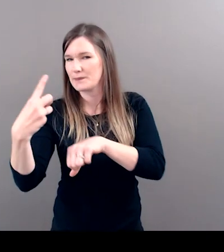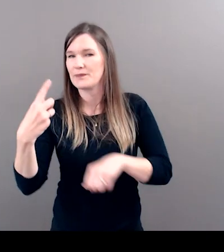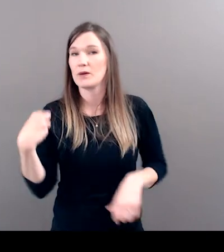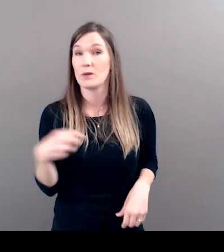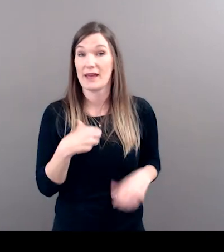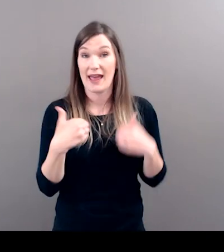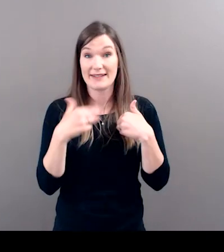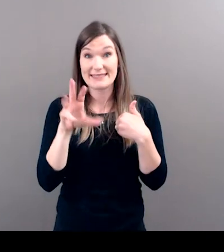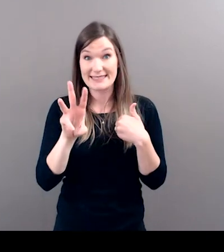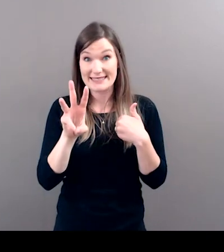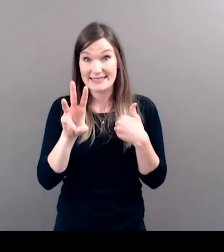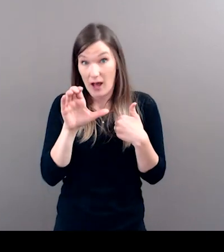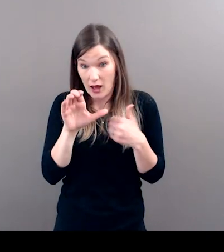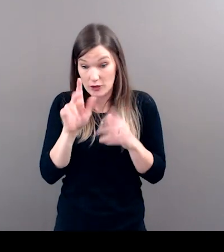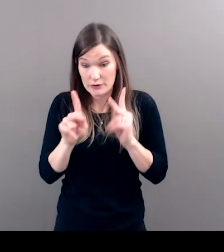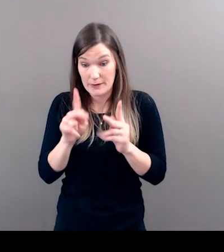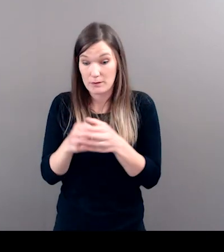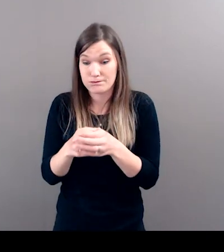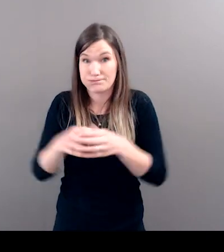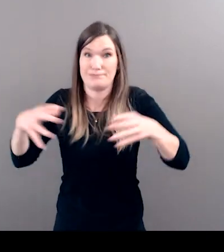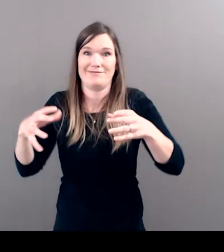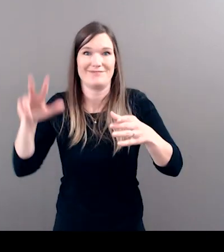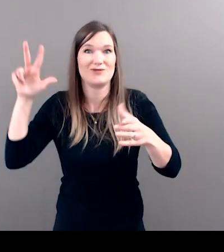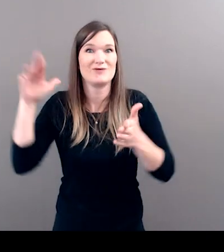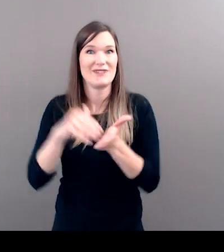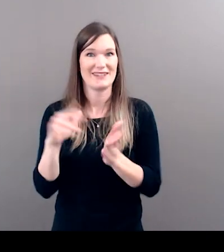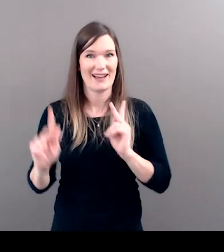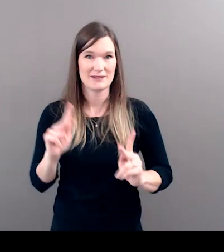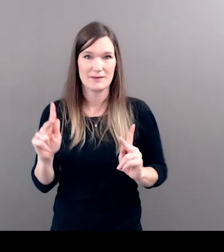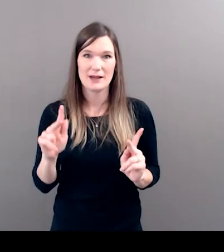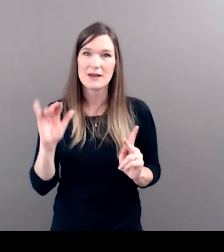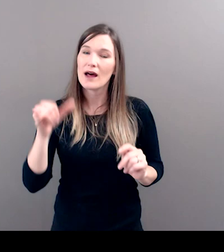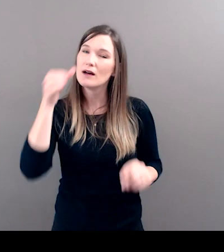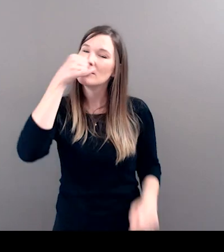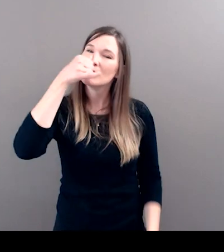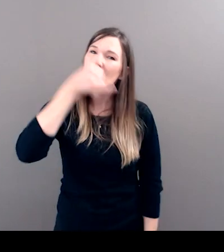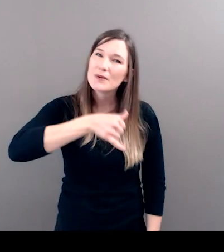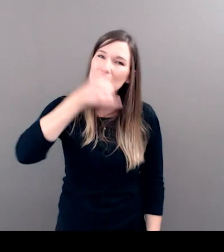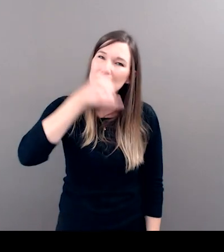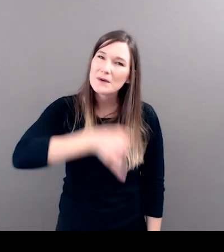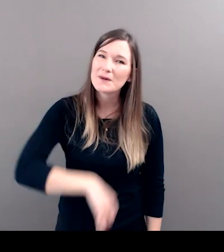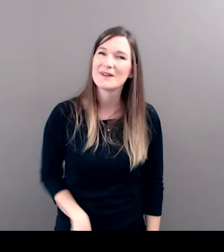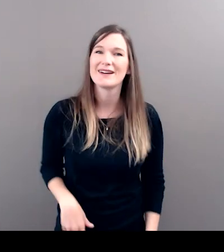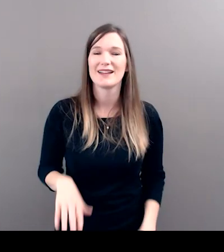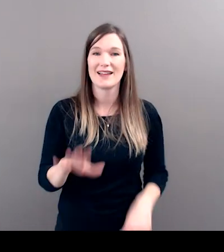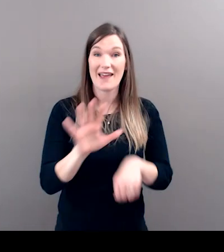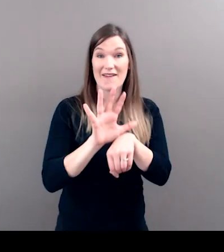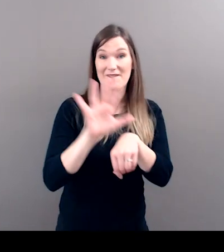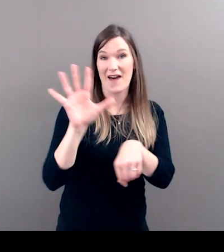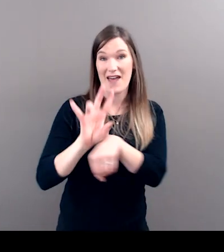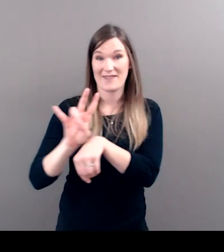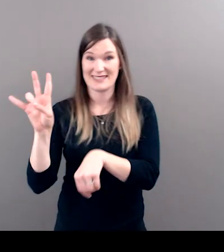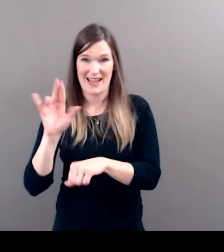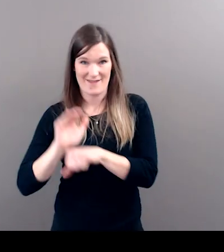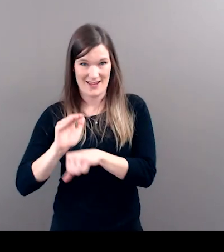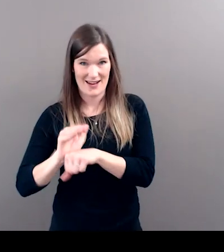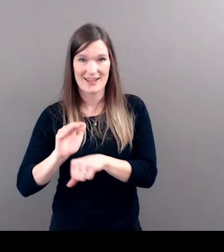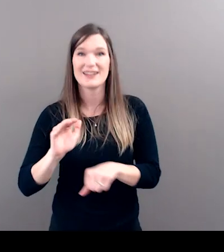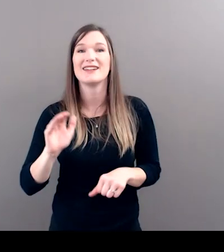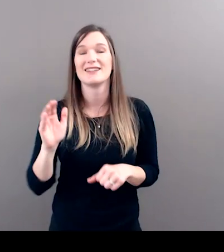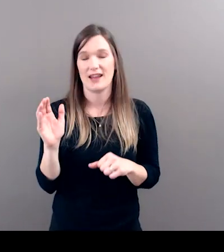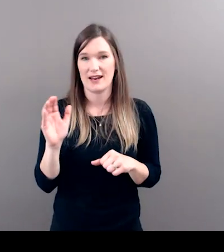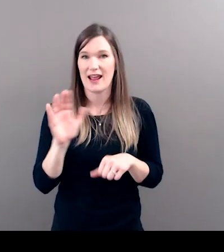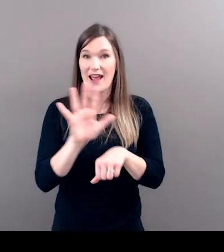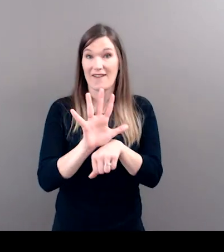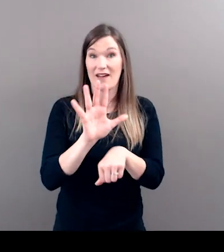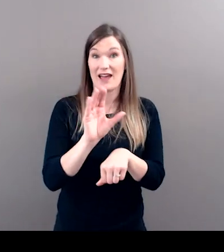people to 3,000 people. And it was crazy. People, we had a 5 o'clock service and a 7 o'clock service, and at